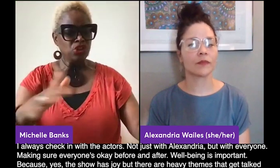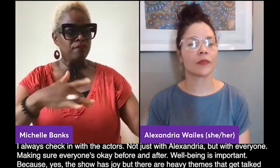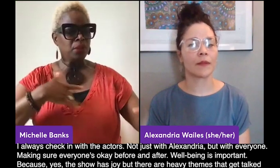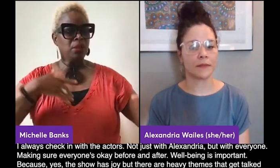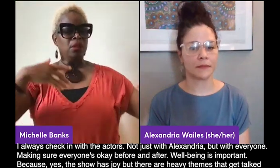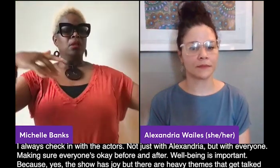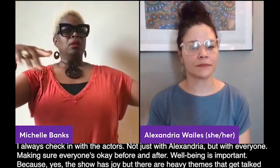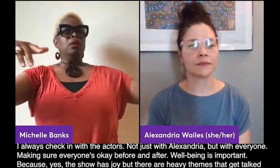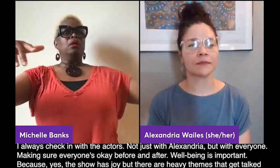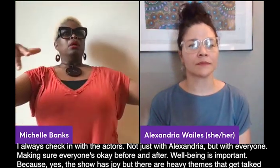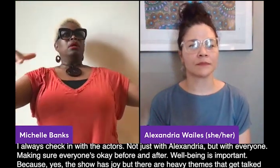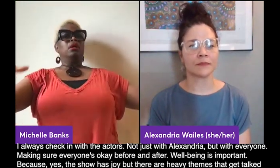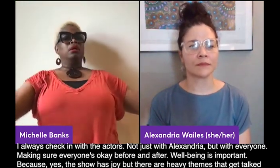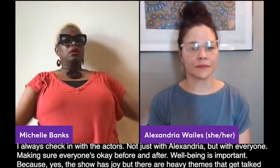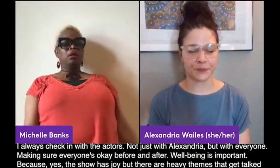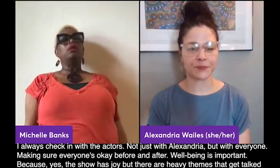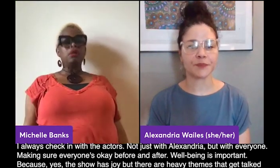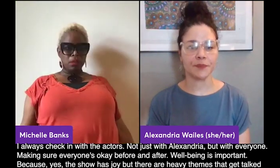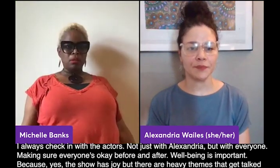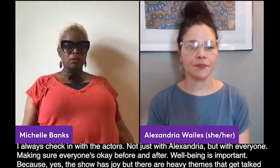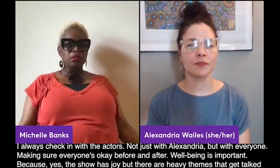exhausted.